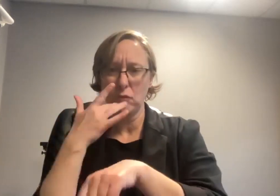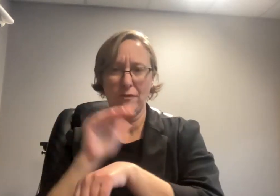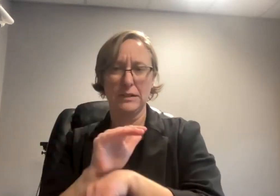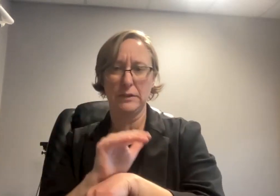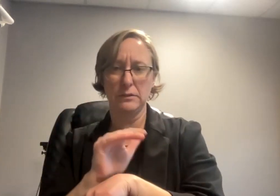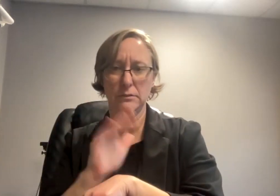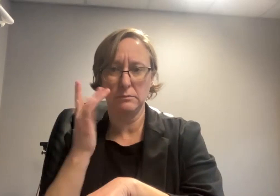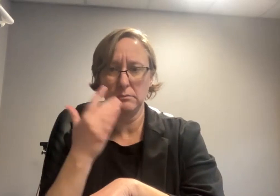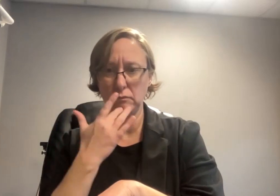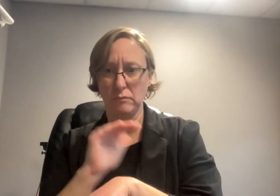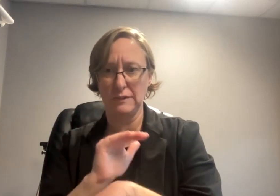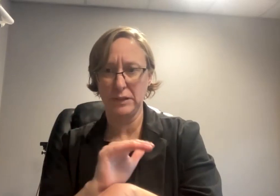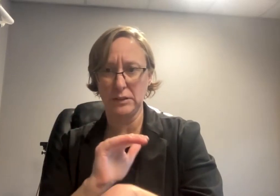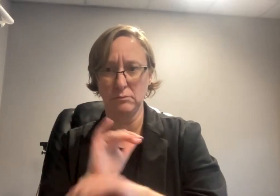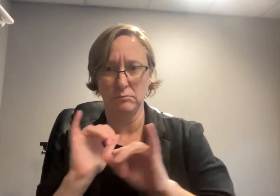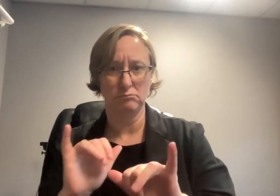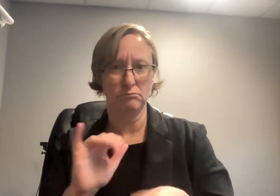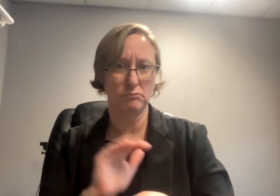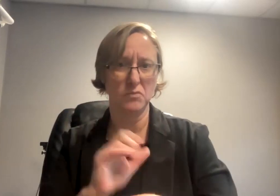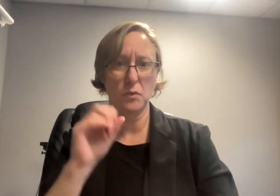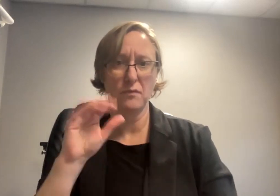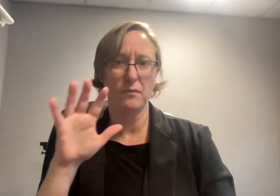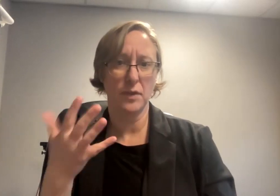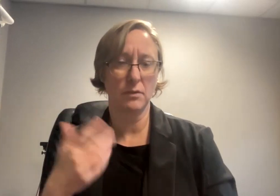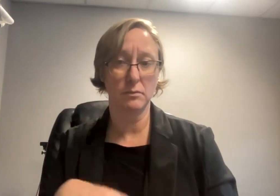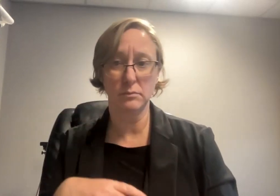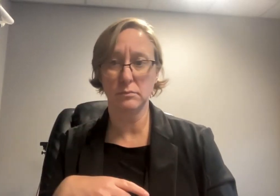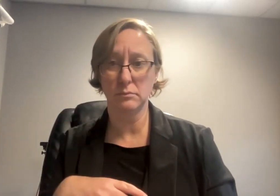I think 3:30 was good. Oh, evening.